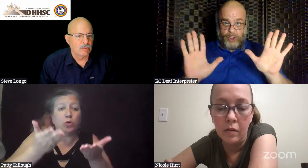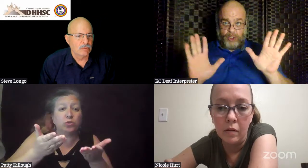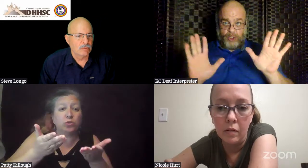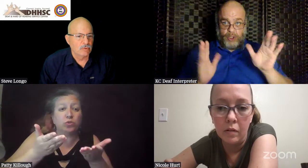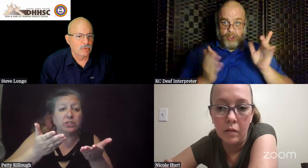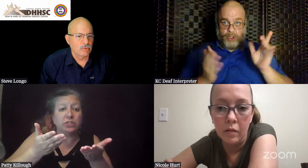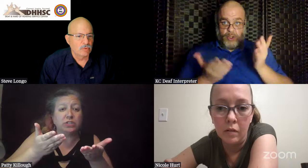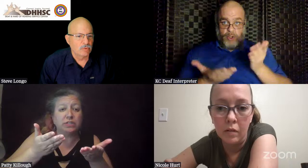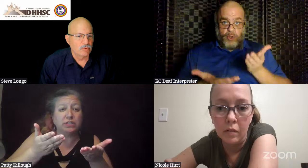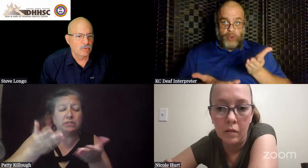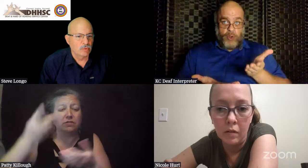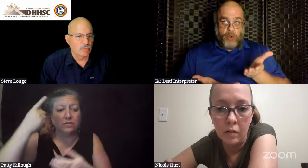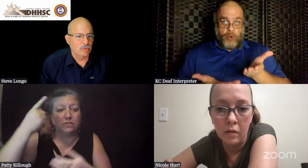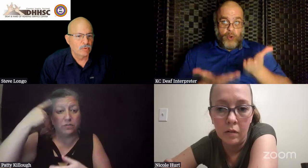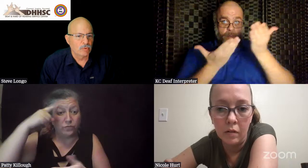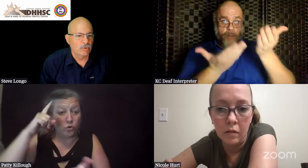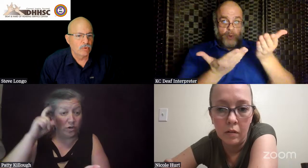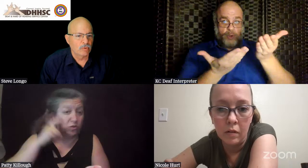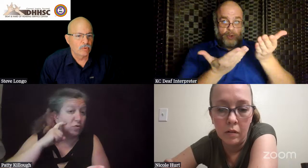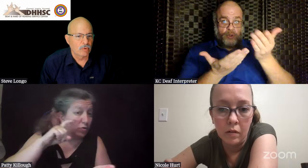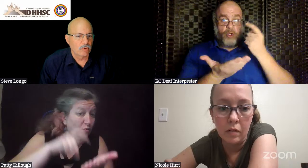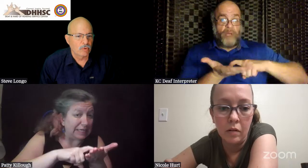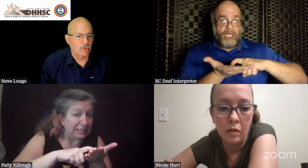getting clarification.